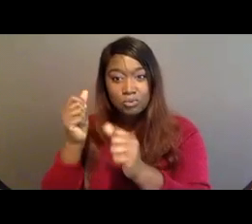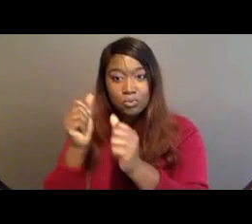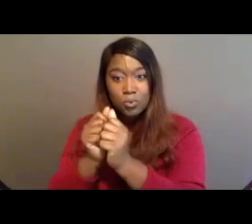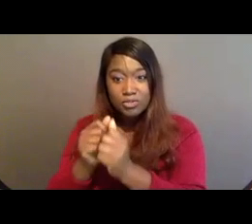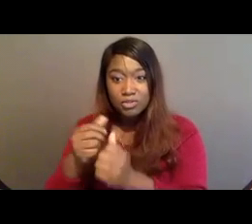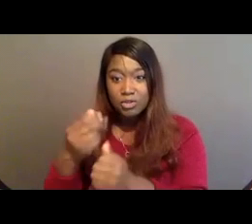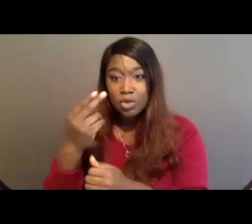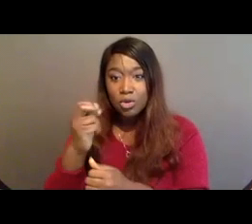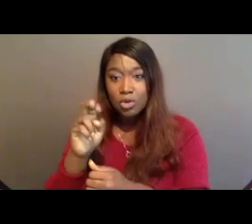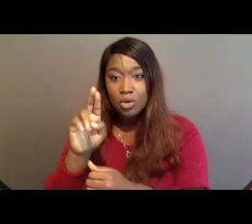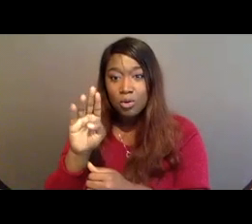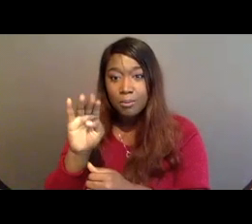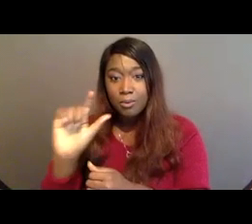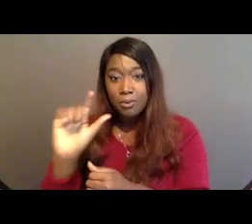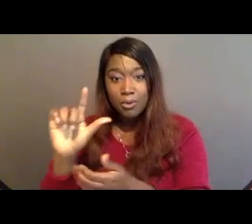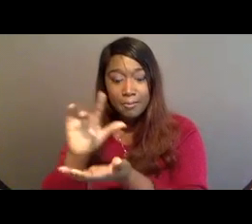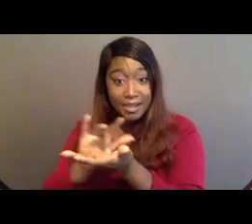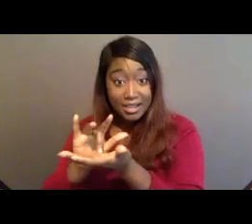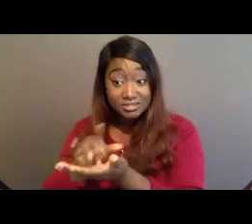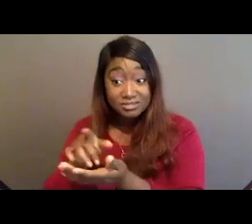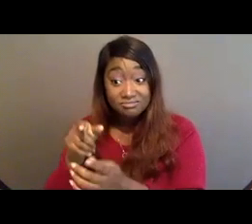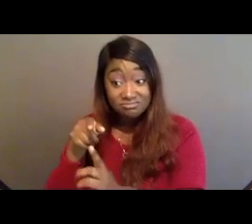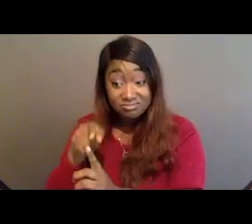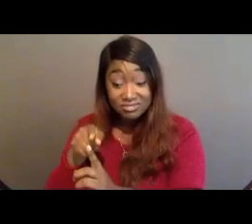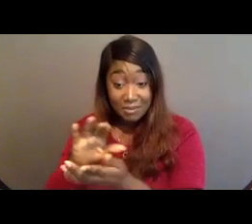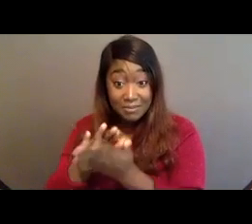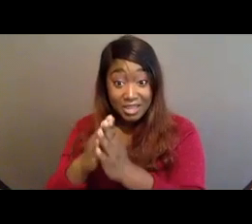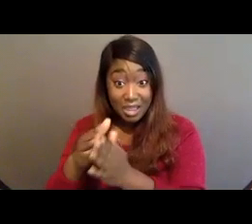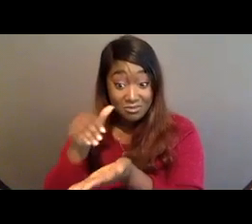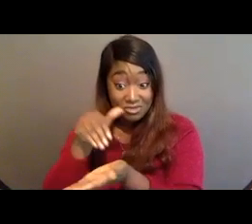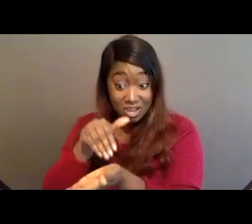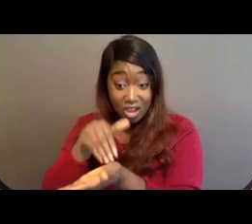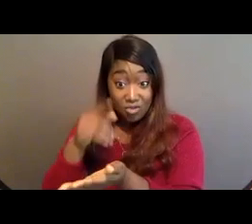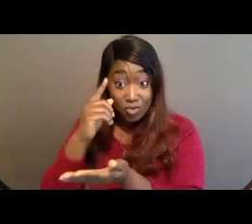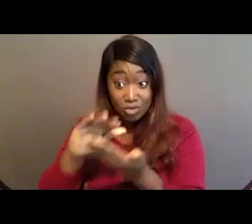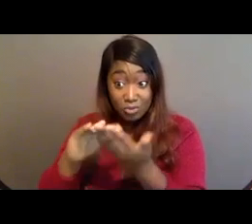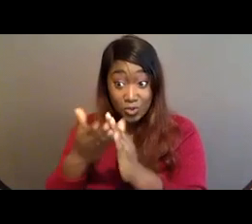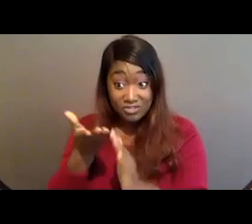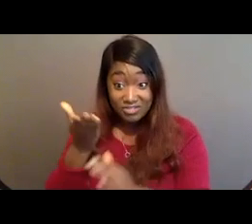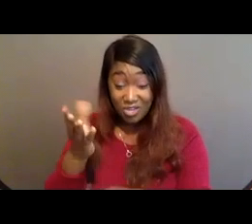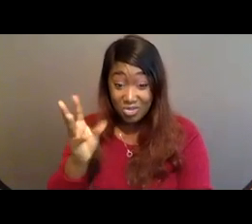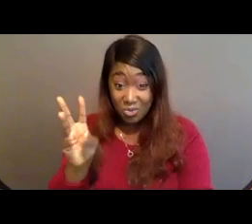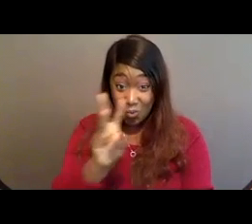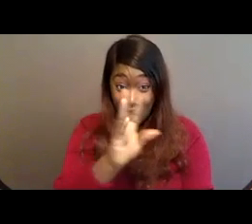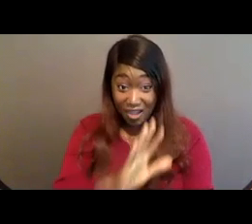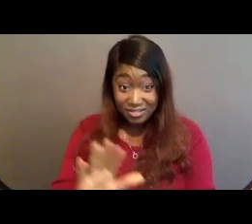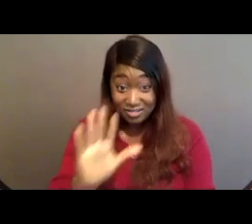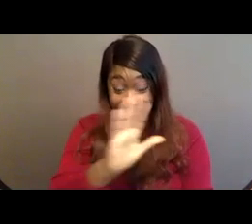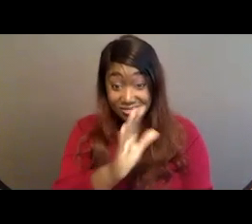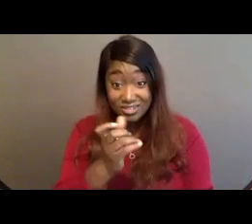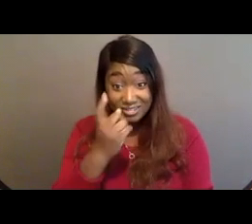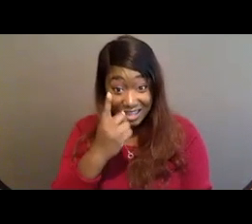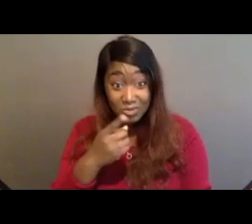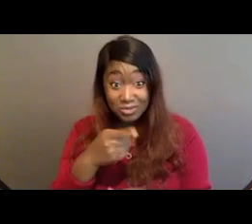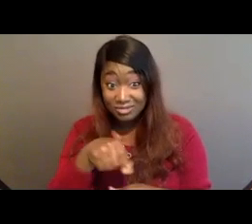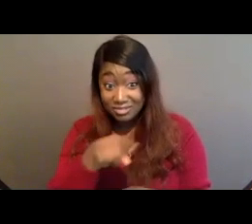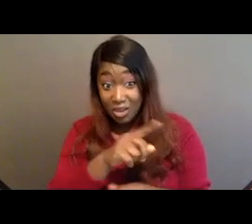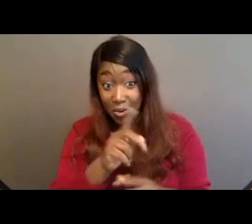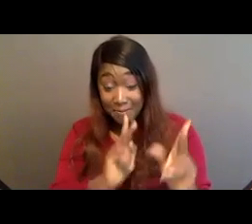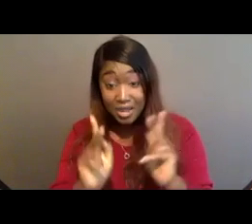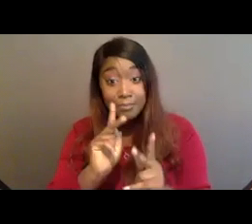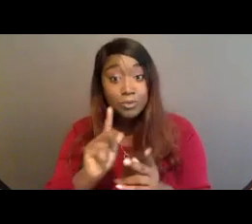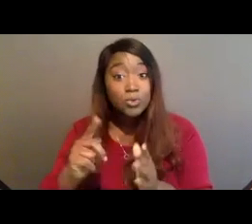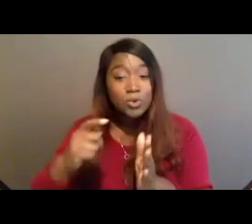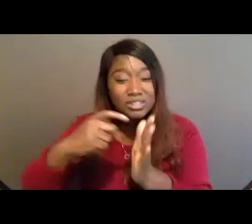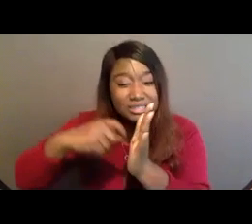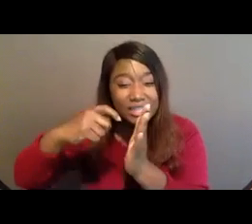only the doctor for the communities that were out west, again, digging for gold or building the railroads, but was so good